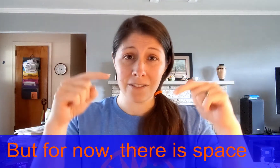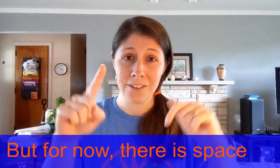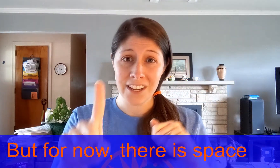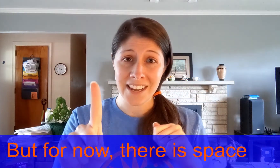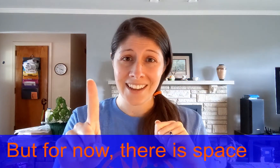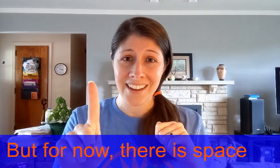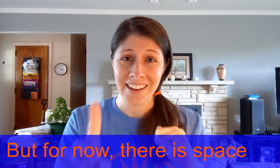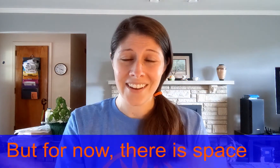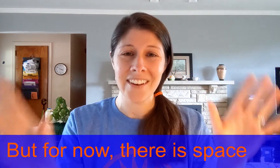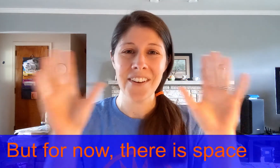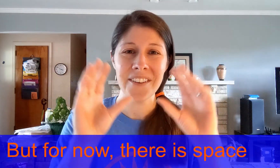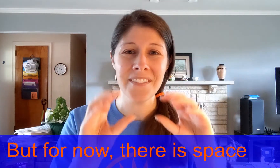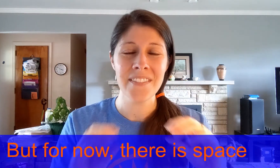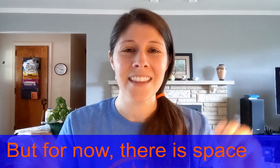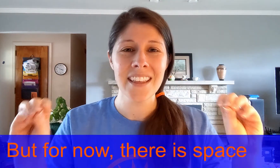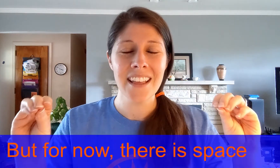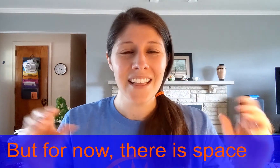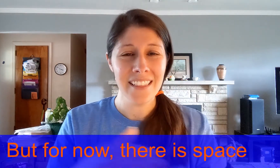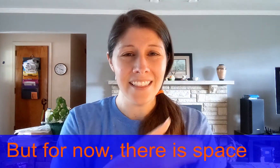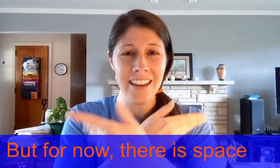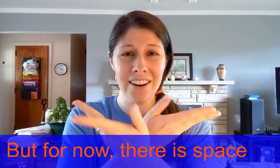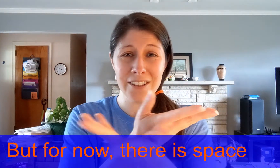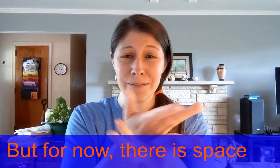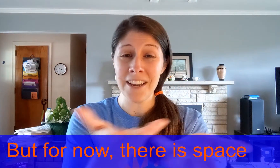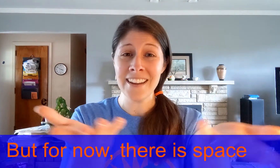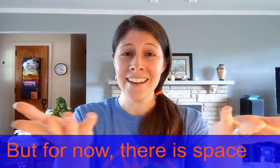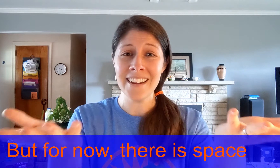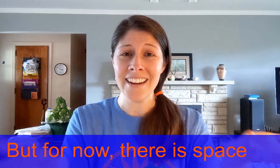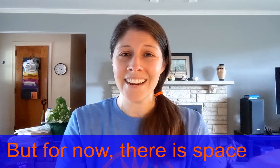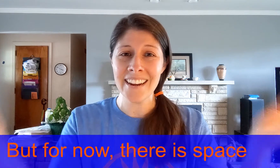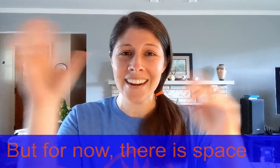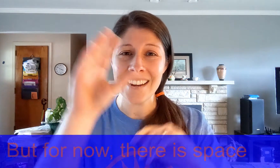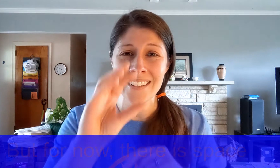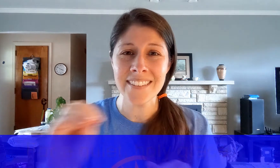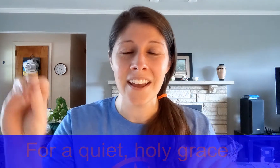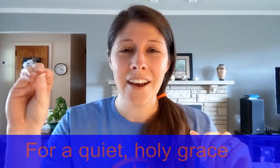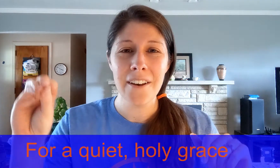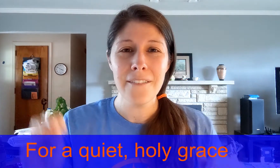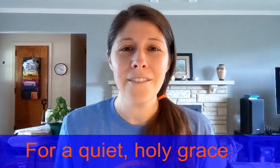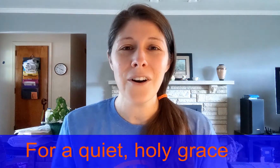for now there is space for